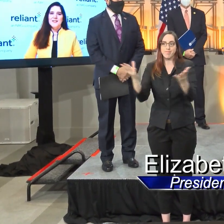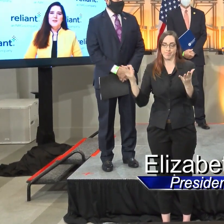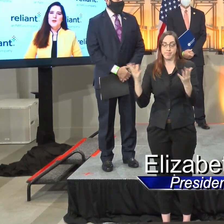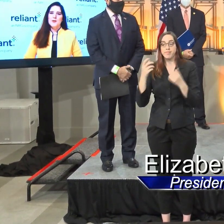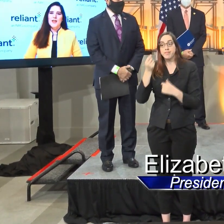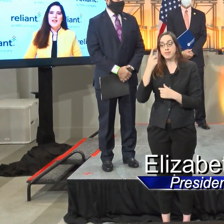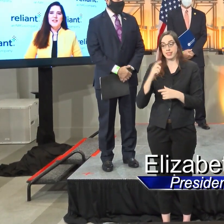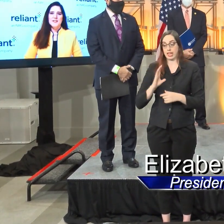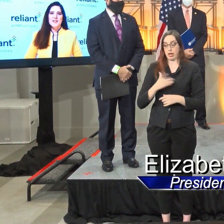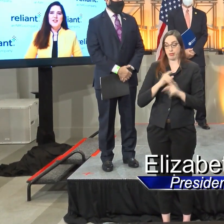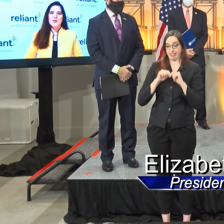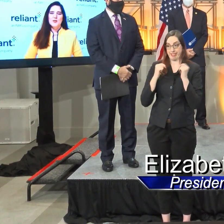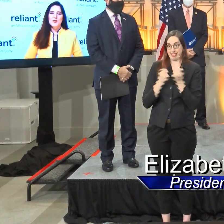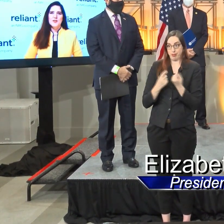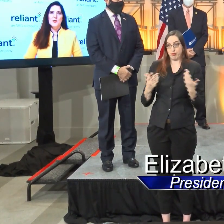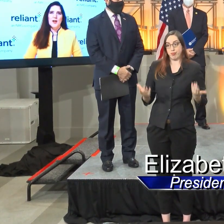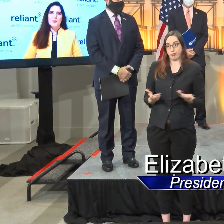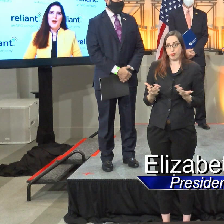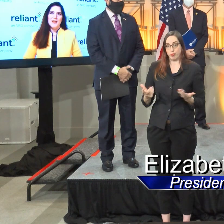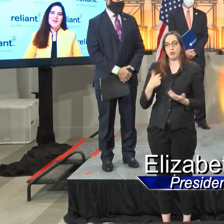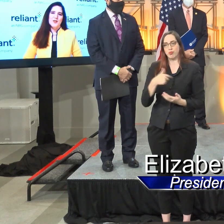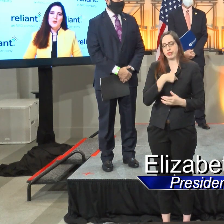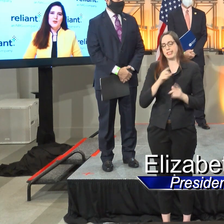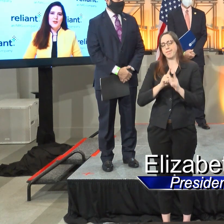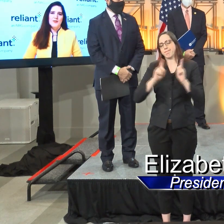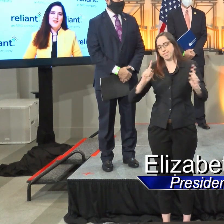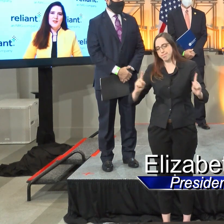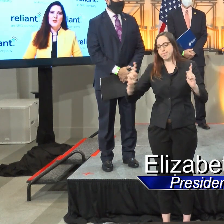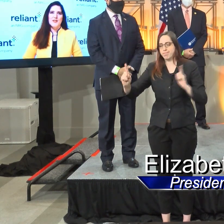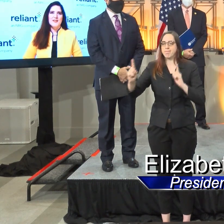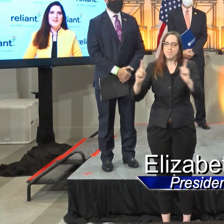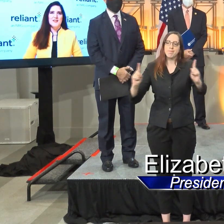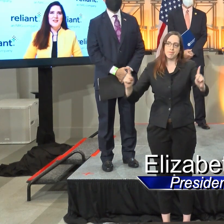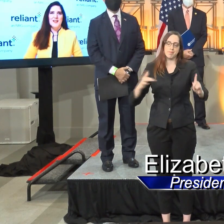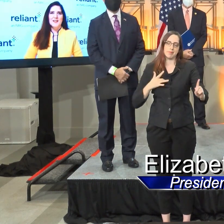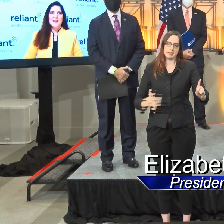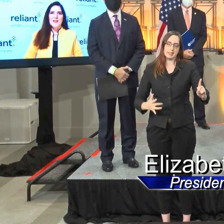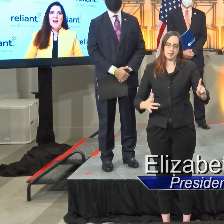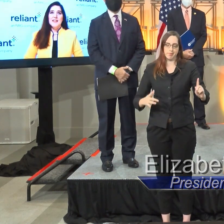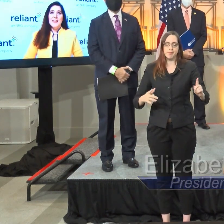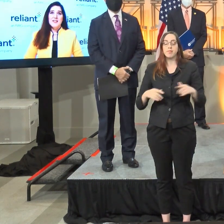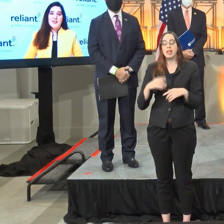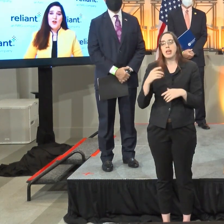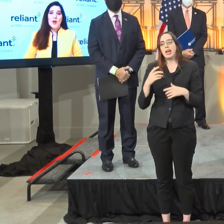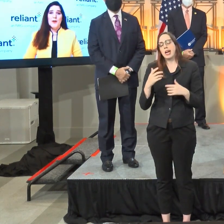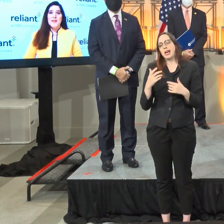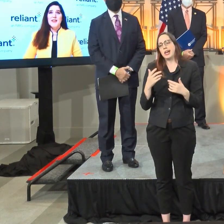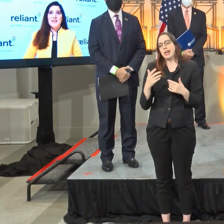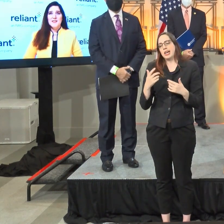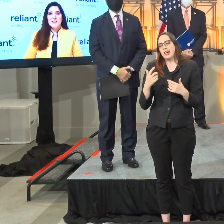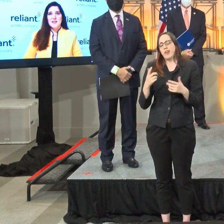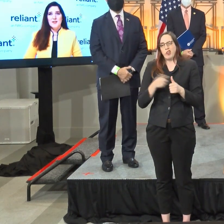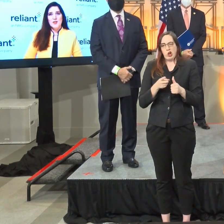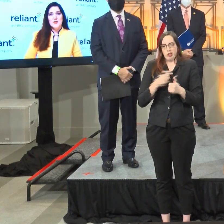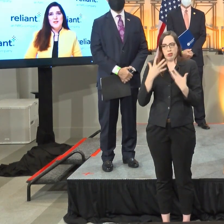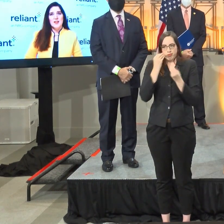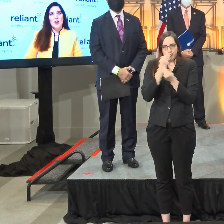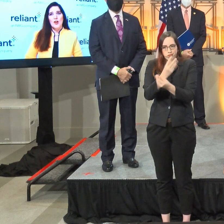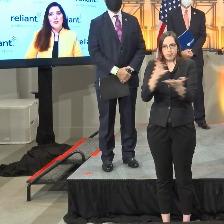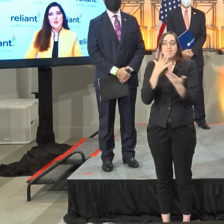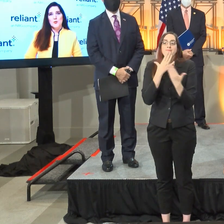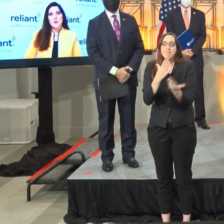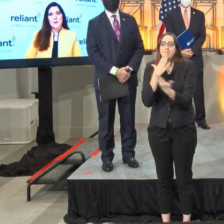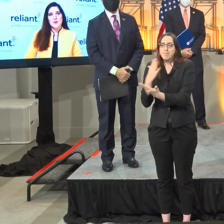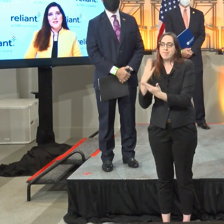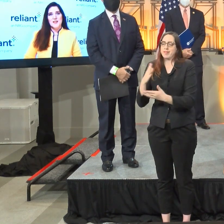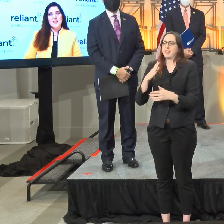the team at Reliant continues to practice social and physical distancing. I'd like to start by thanking the City of Houston and all